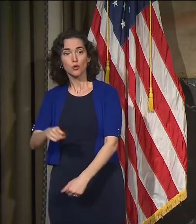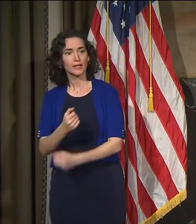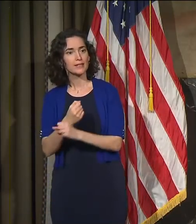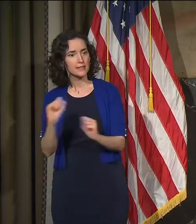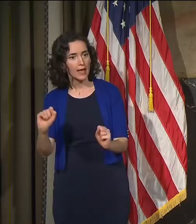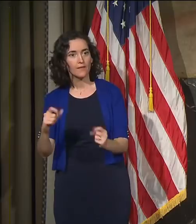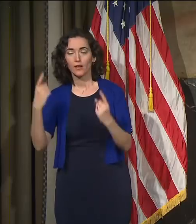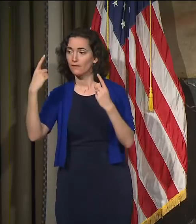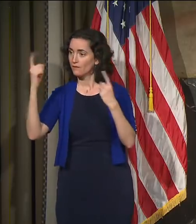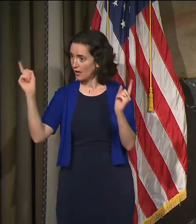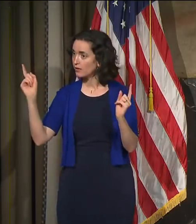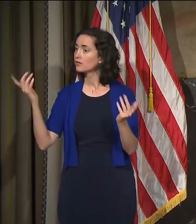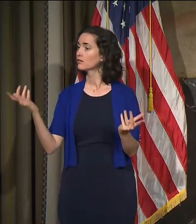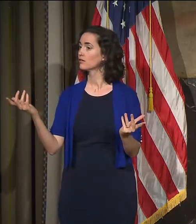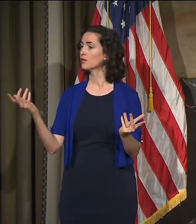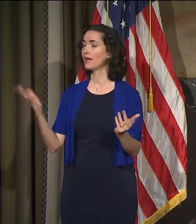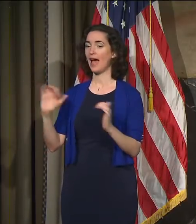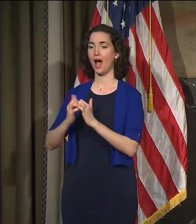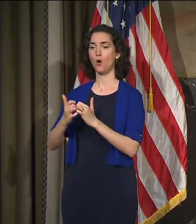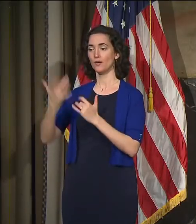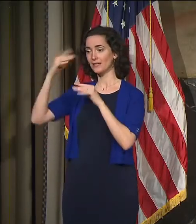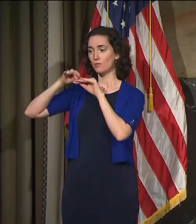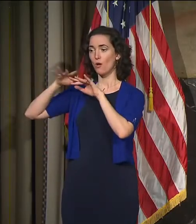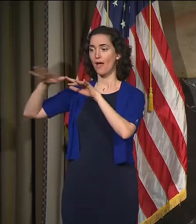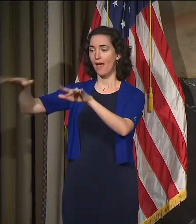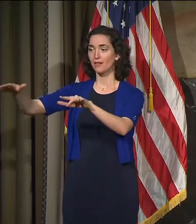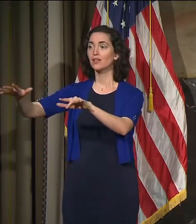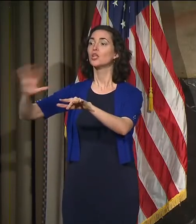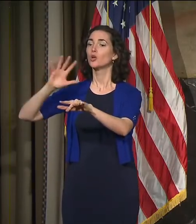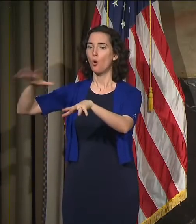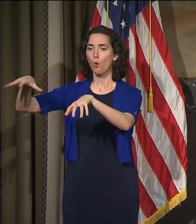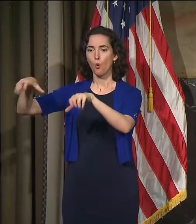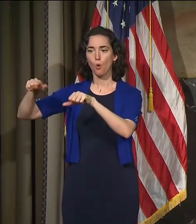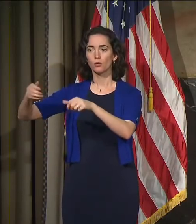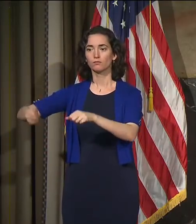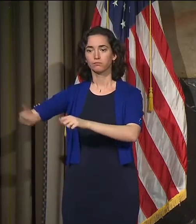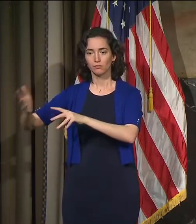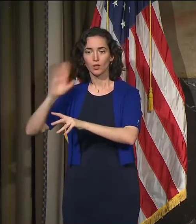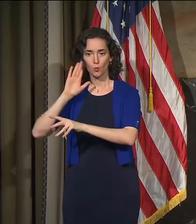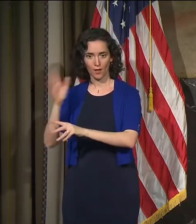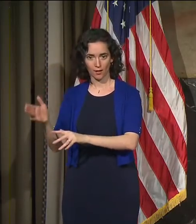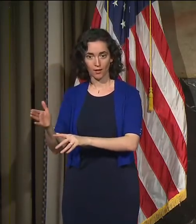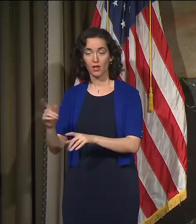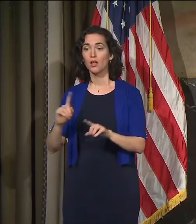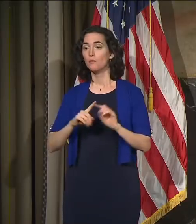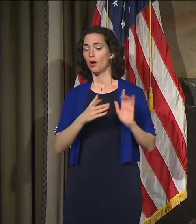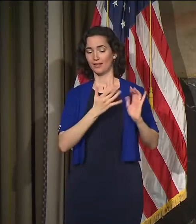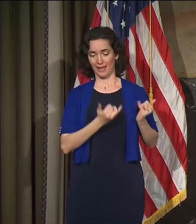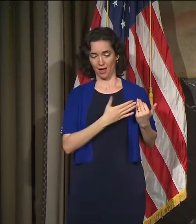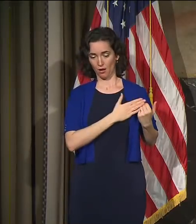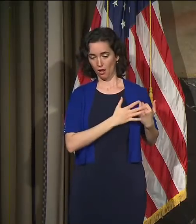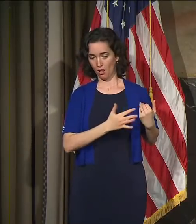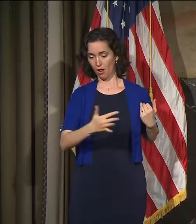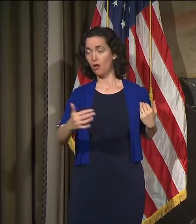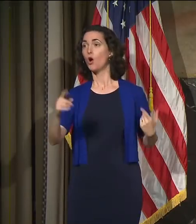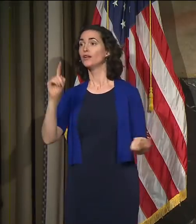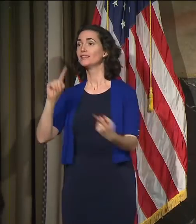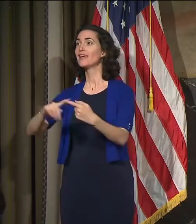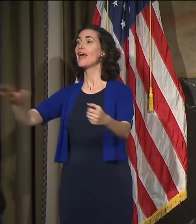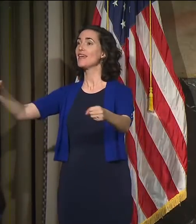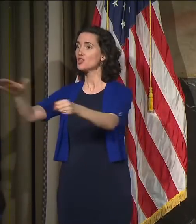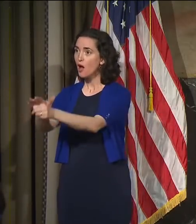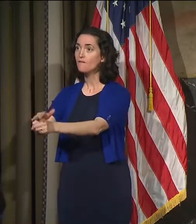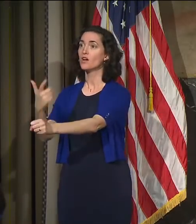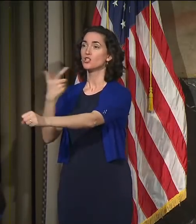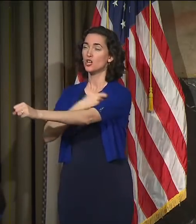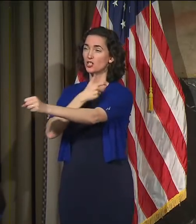It's effective. It's how we're going to put the pandemic behind us. But between now and when enough people do that, so that we do